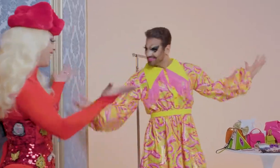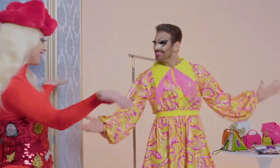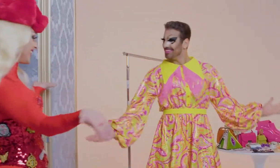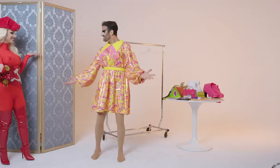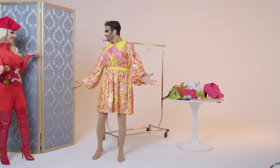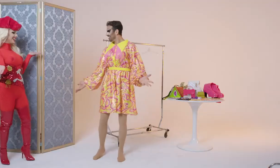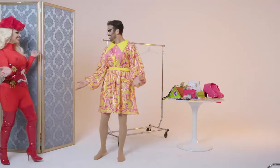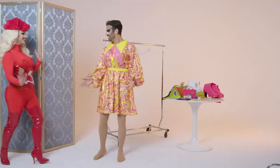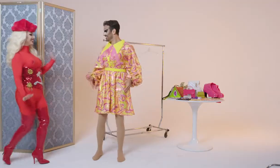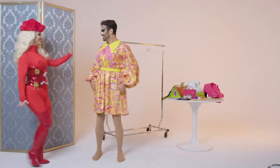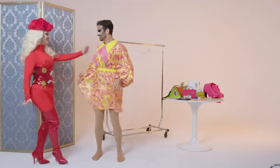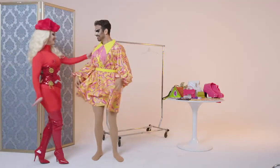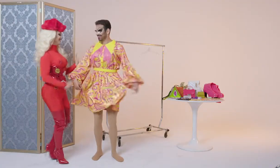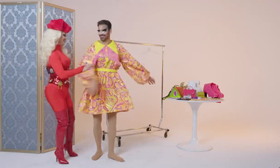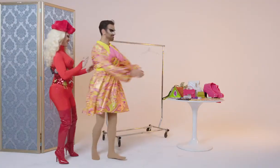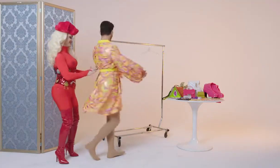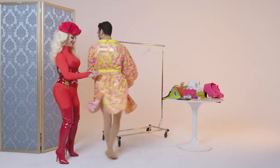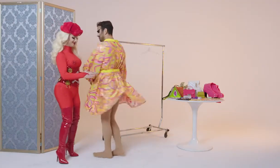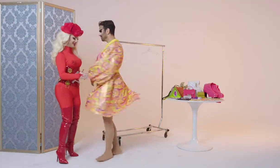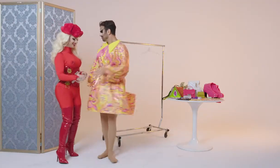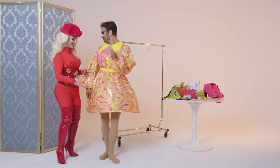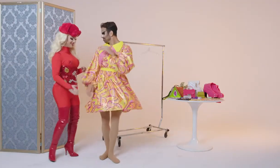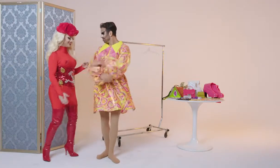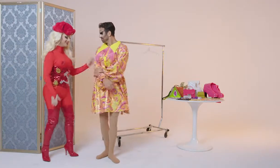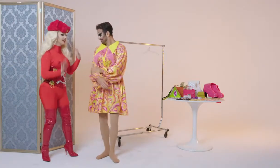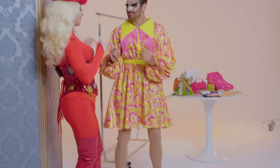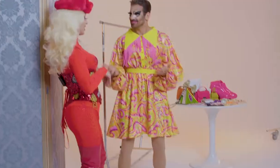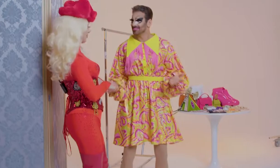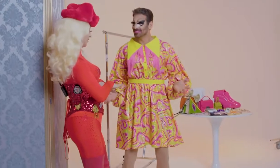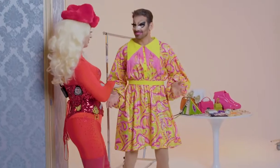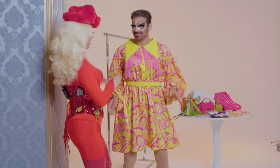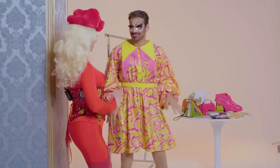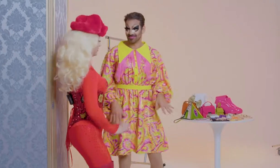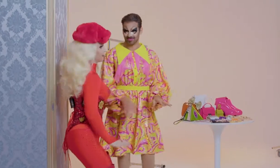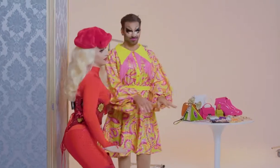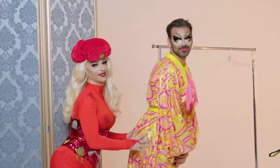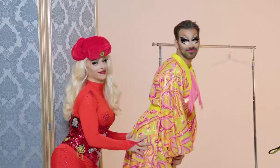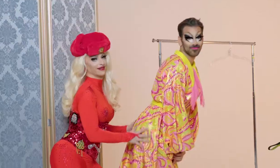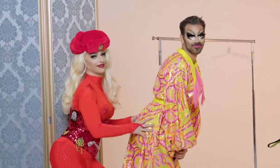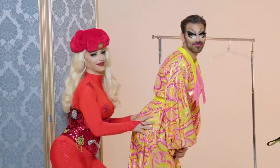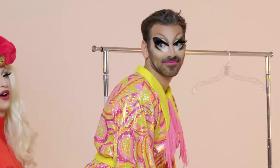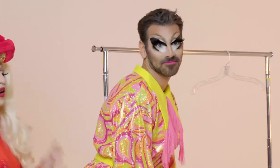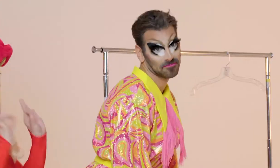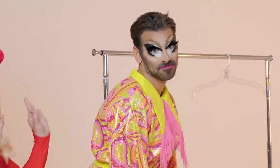Oh, there she is! Look at you! You have your little belt on and everything. Let me feel these pads. Okay,